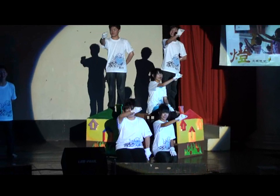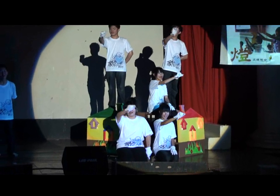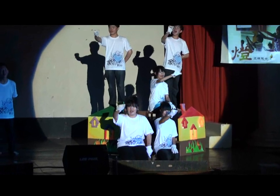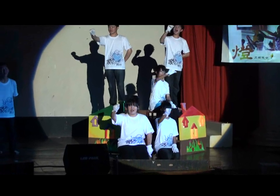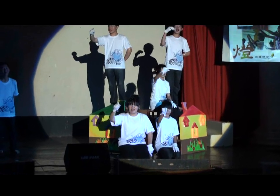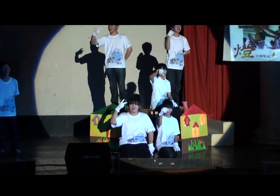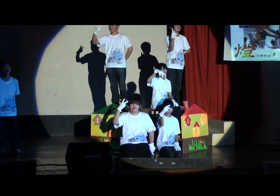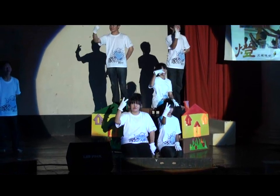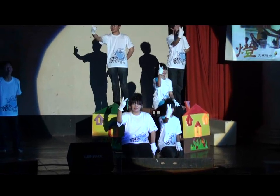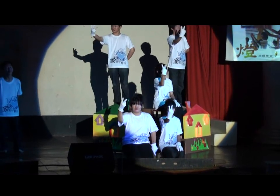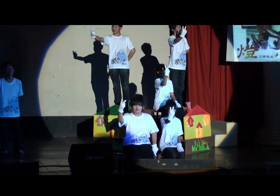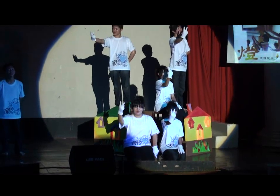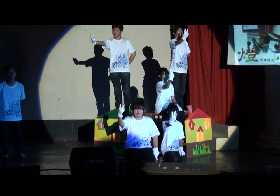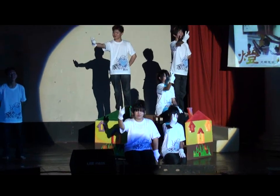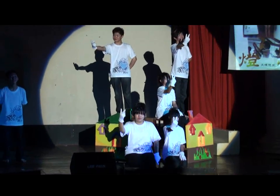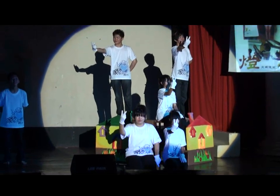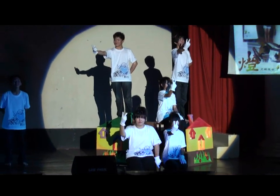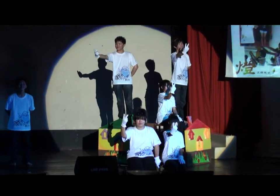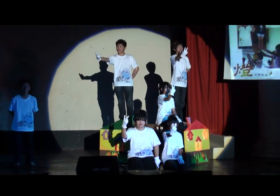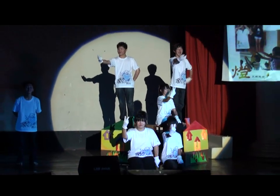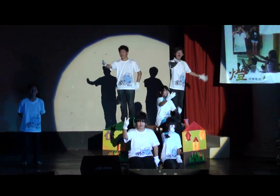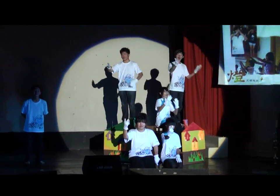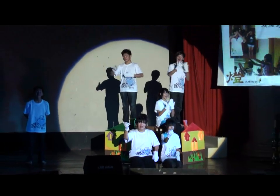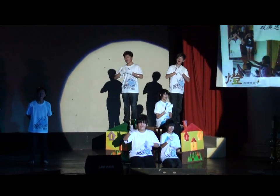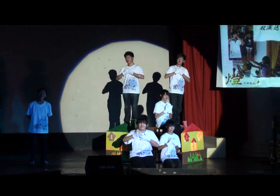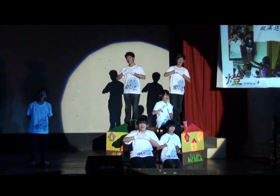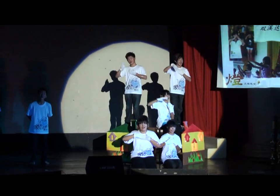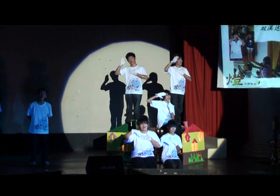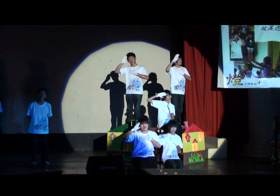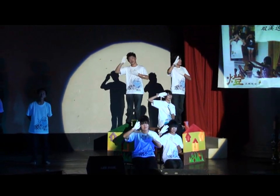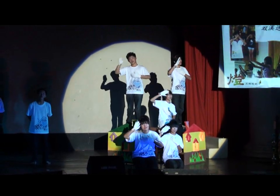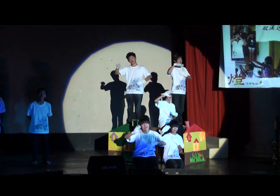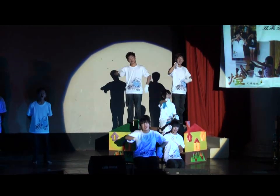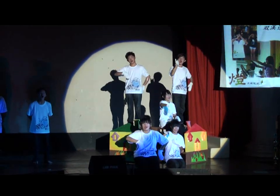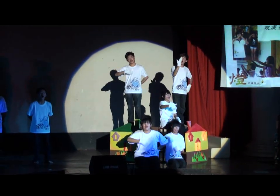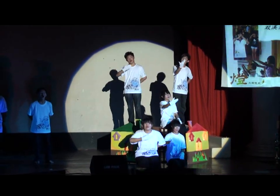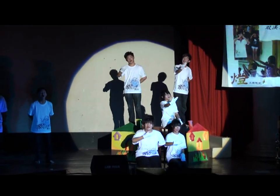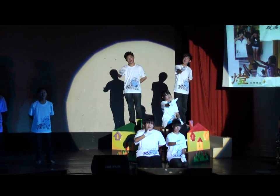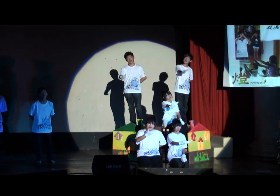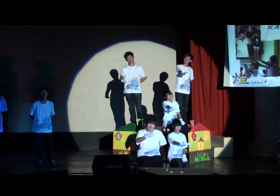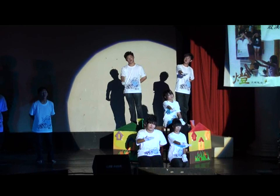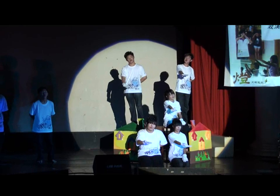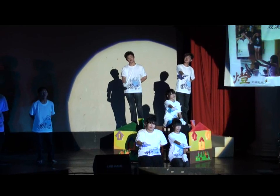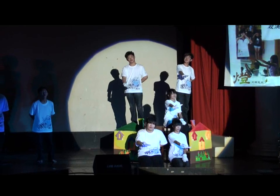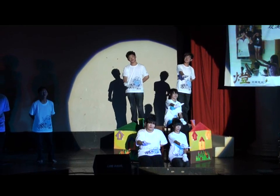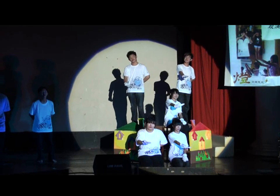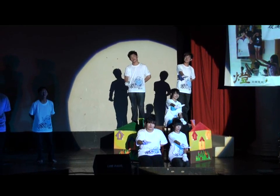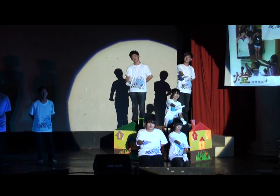a line or two I'm finding it maybe high with you